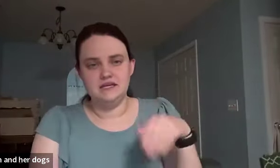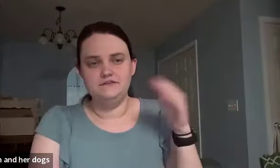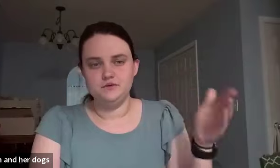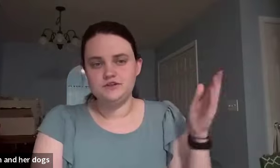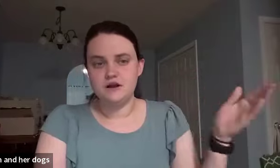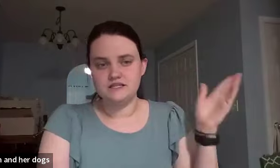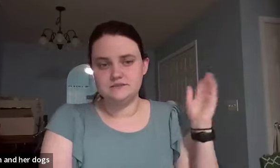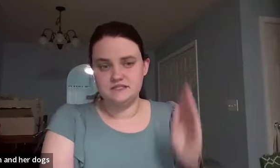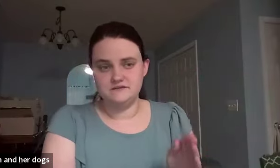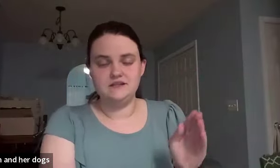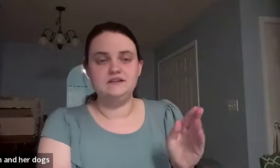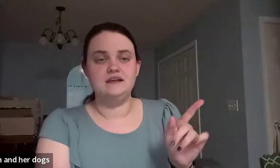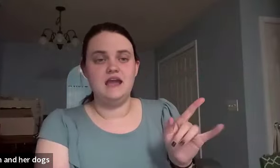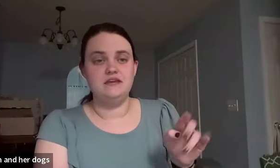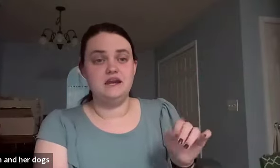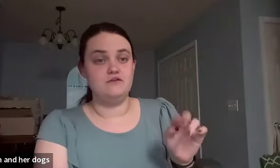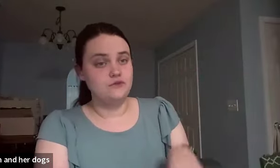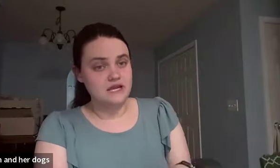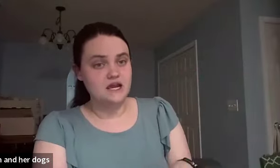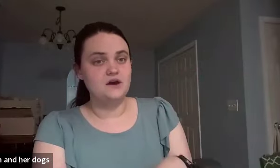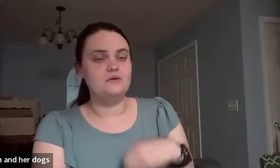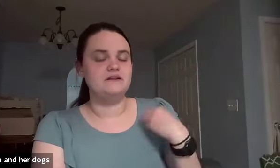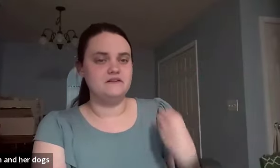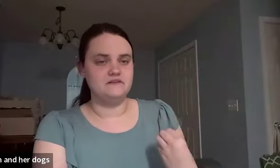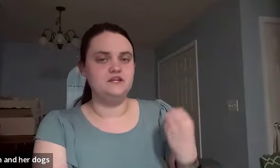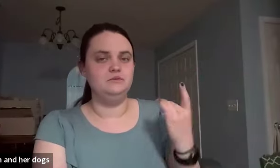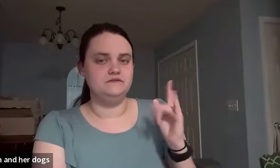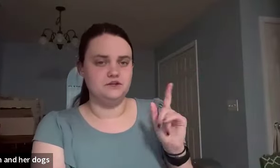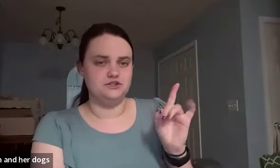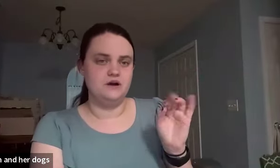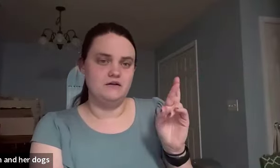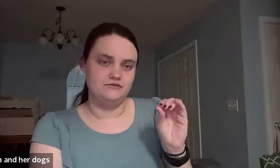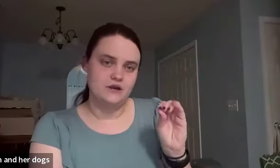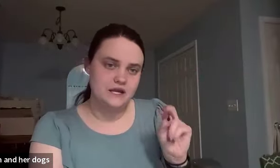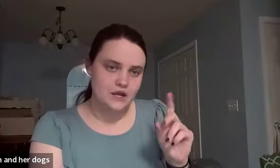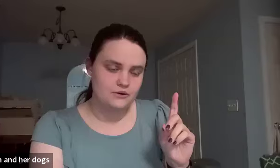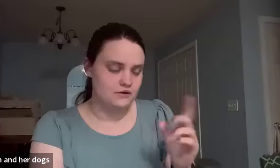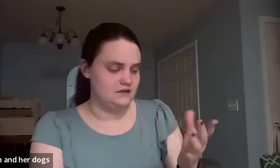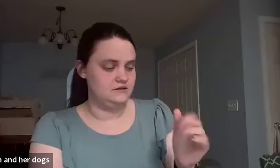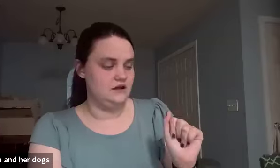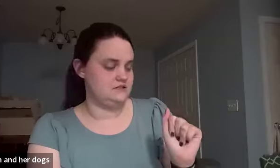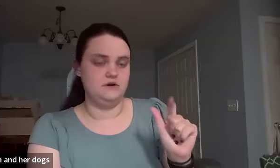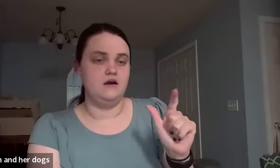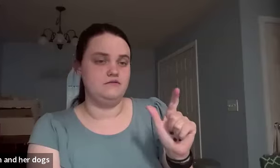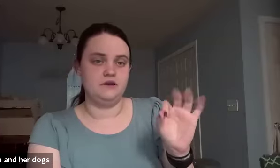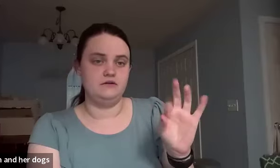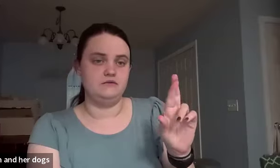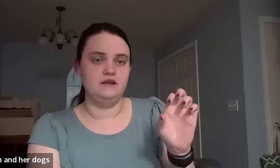Again, if you were talking specifically like having an Alfredo or anything like that, you would finger spell Alfredo. I did not spell Alfredo